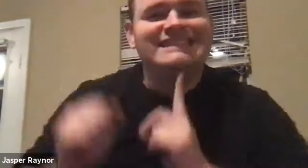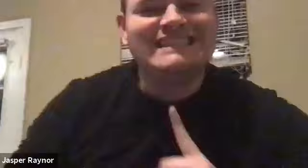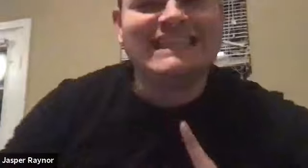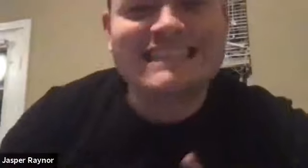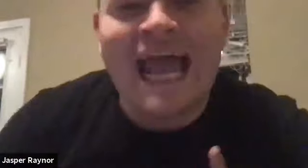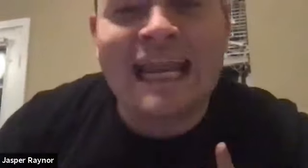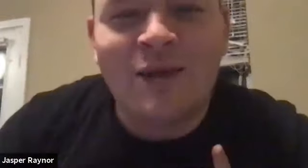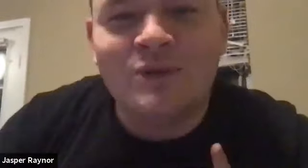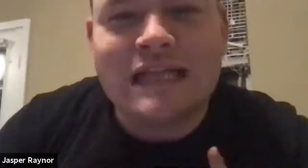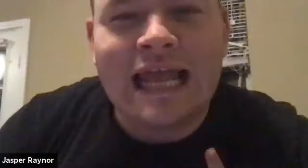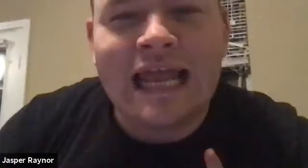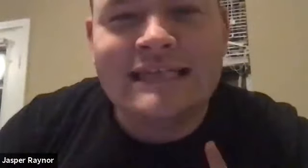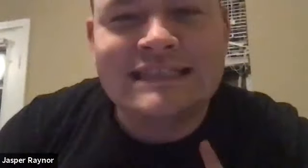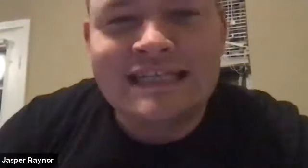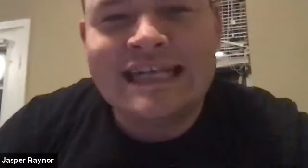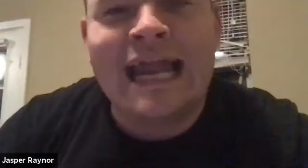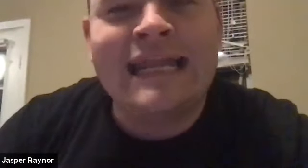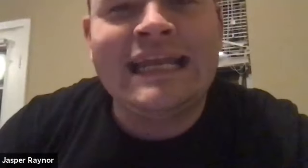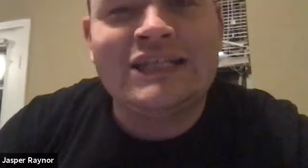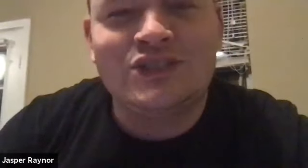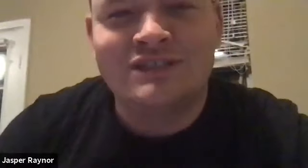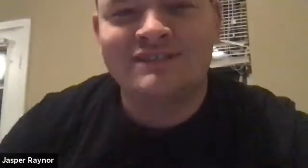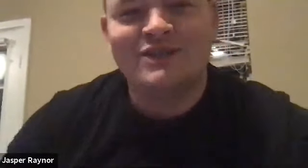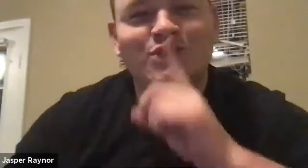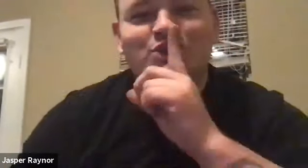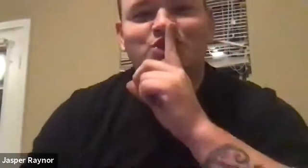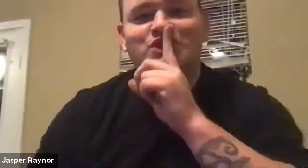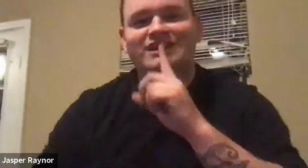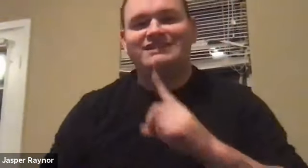This is a sign language class, not English.